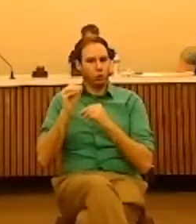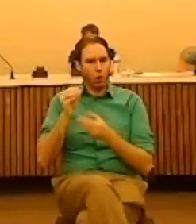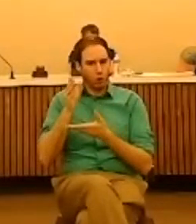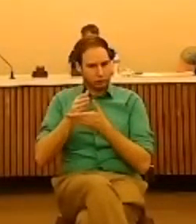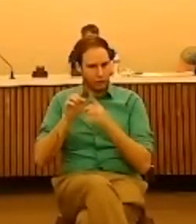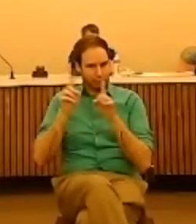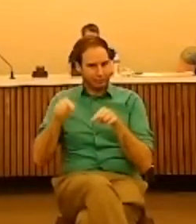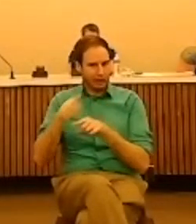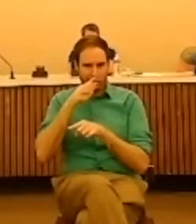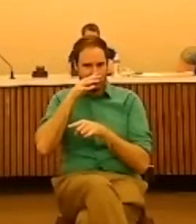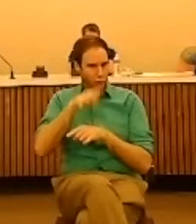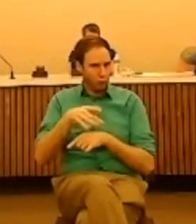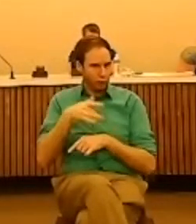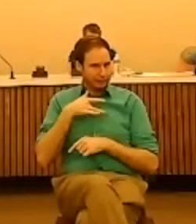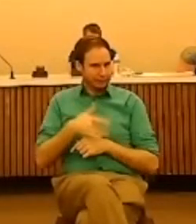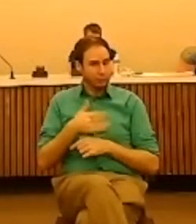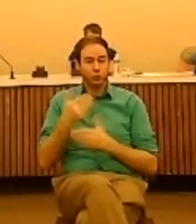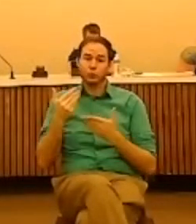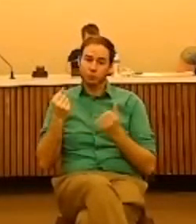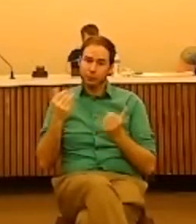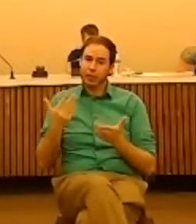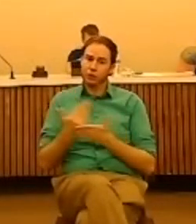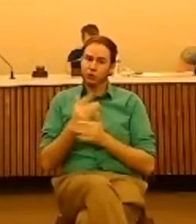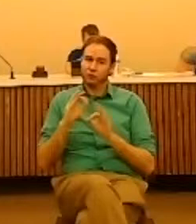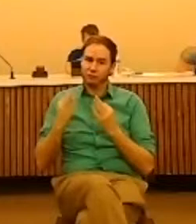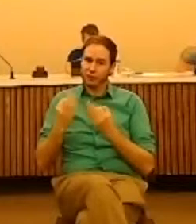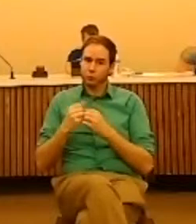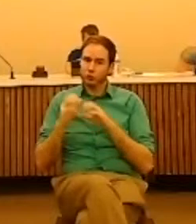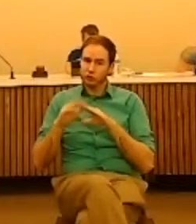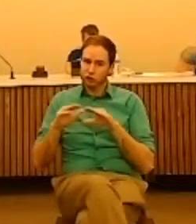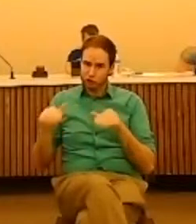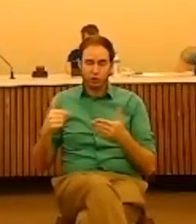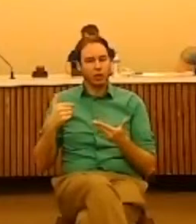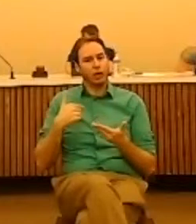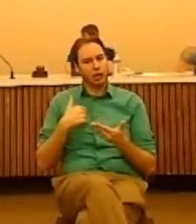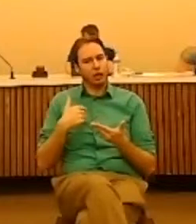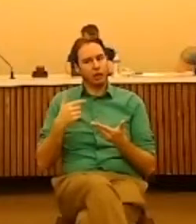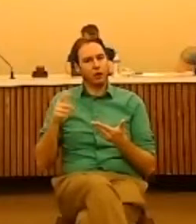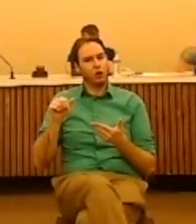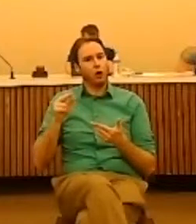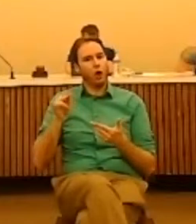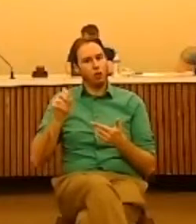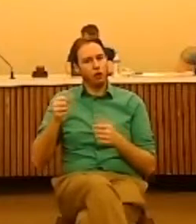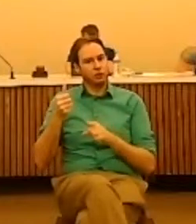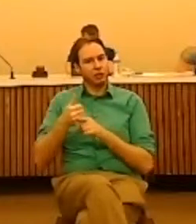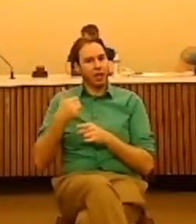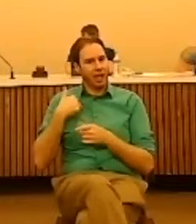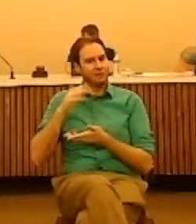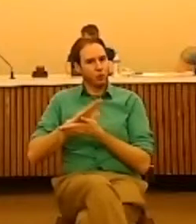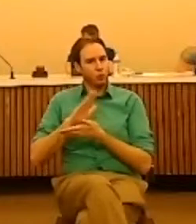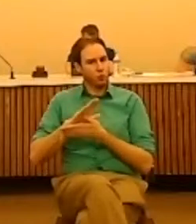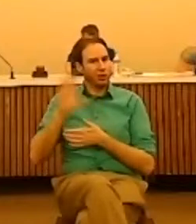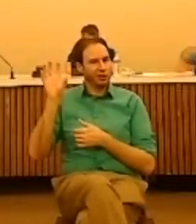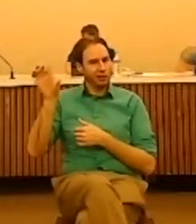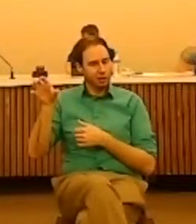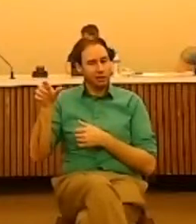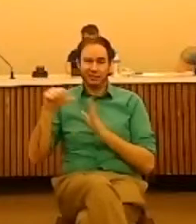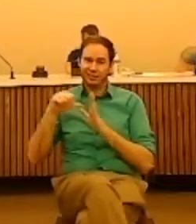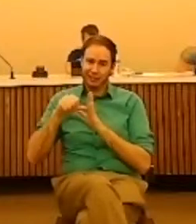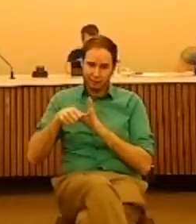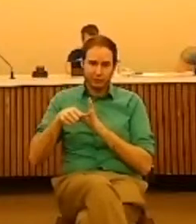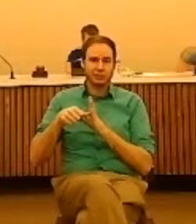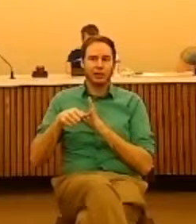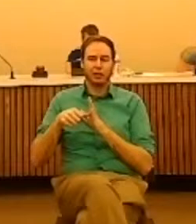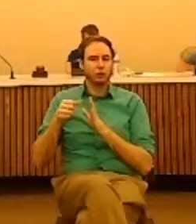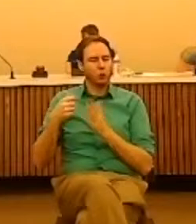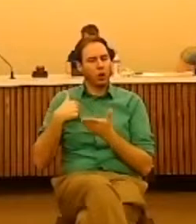There are also many new families with children. Also, Authors Ave has a school on it, and she's emphasized this,